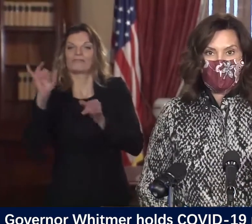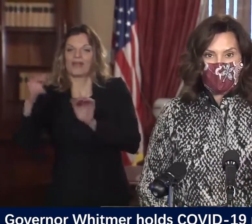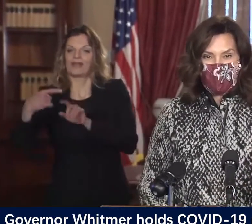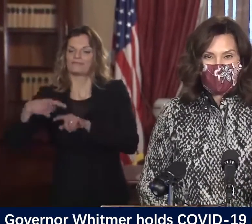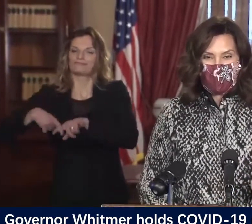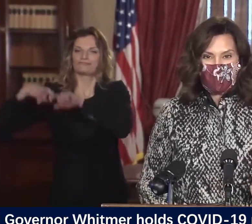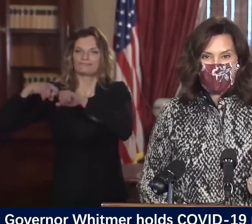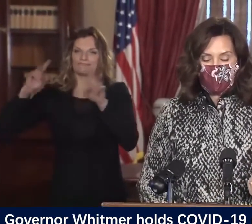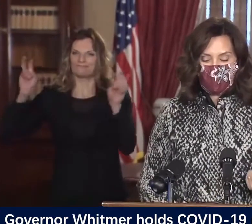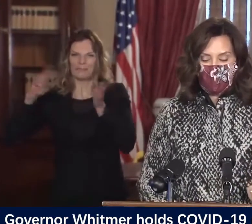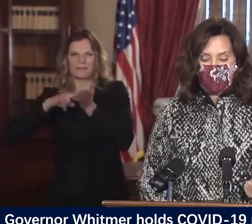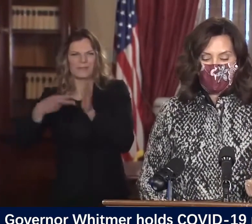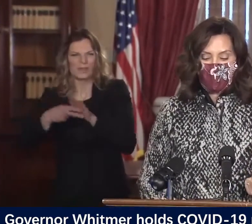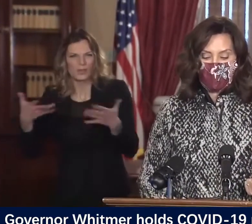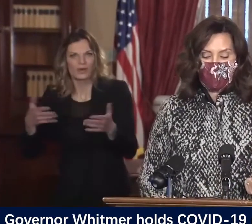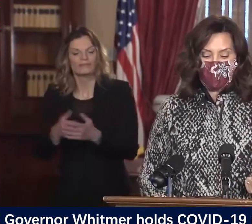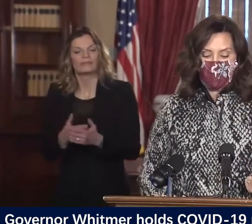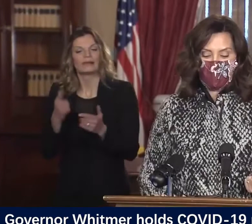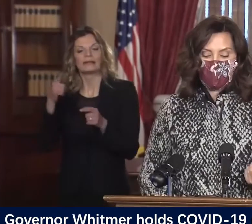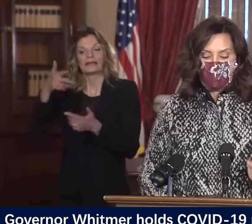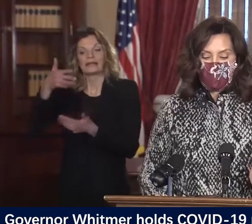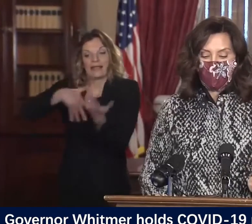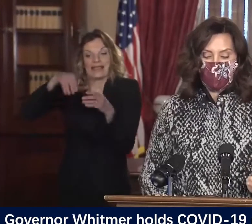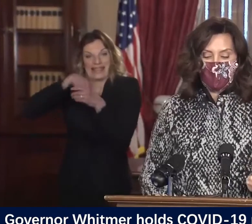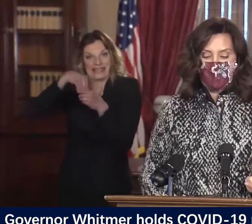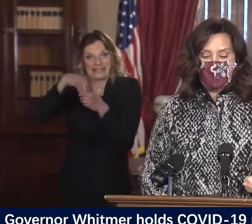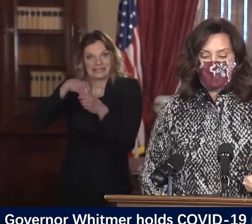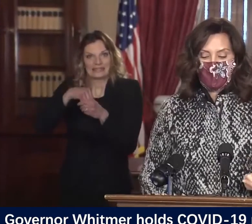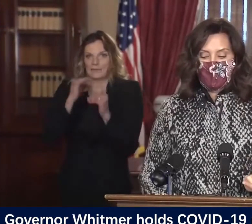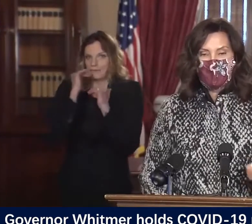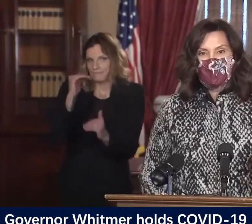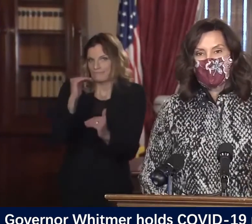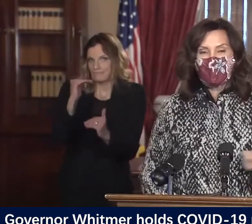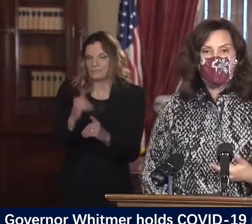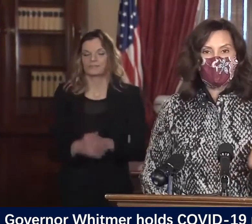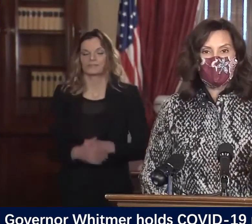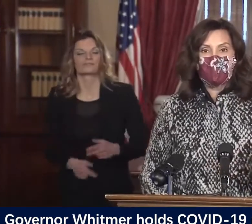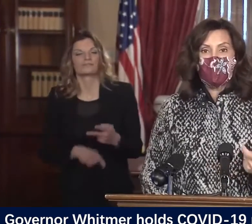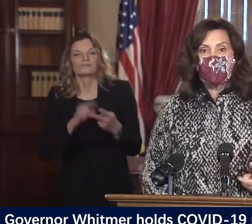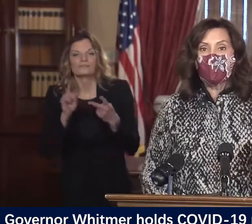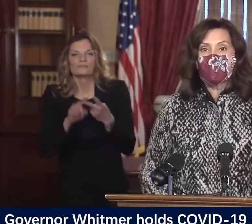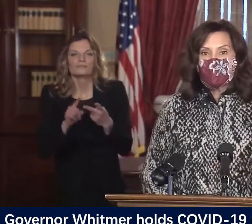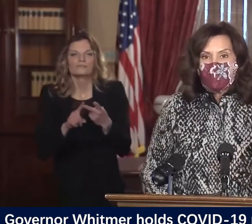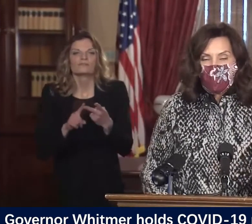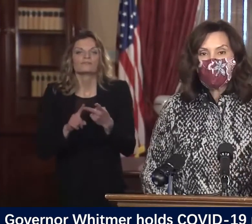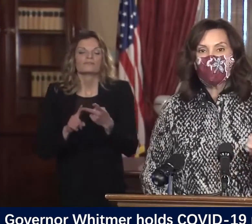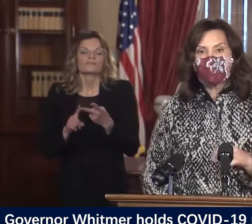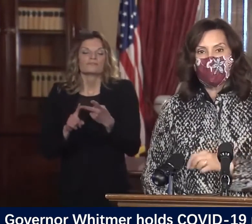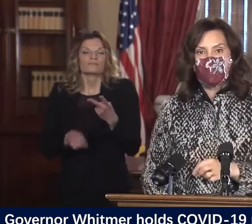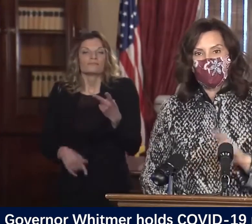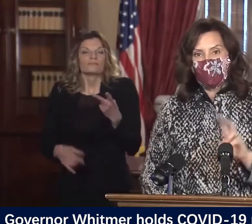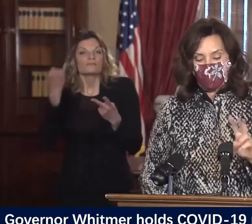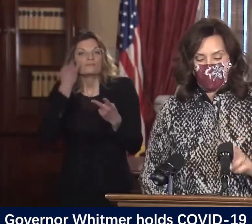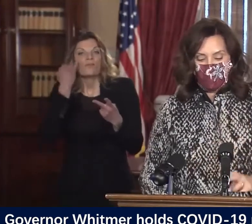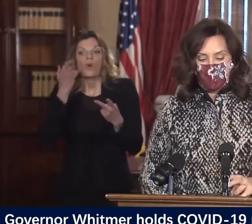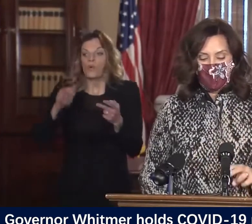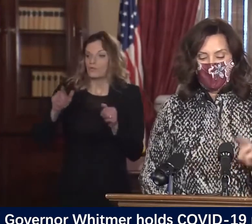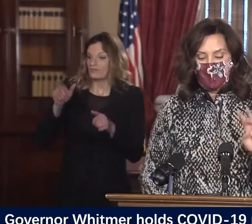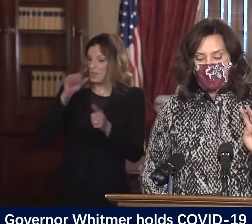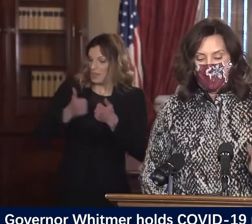one, limiting indoor gatherings, two, gatherings that have people of different